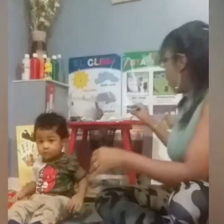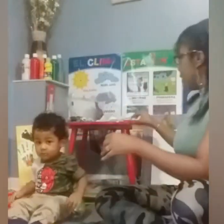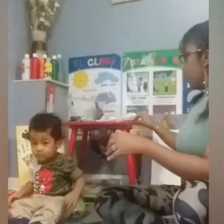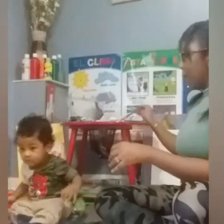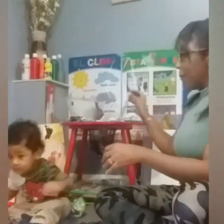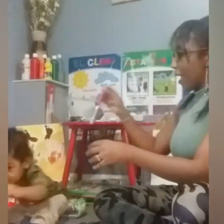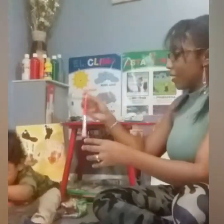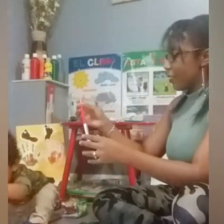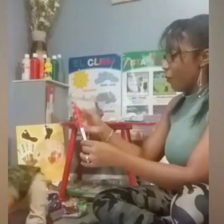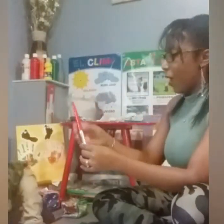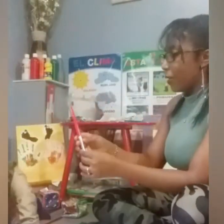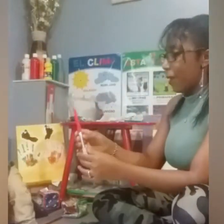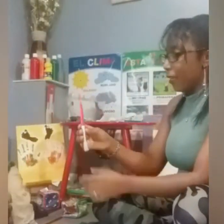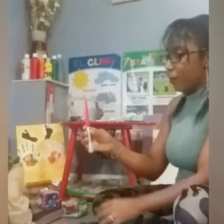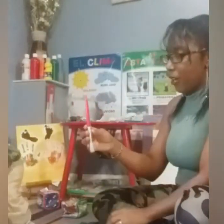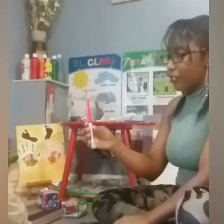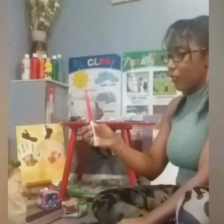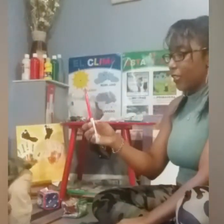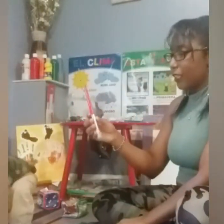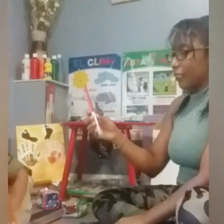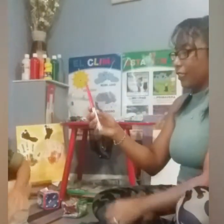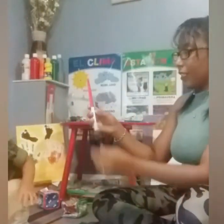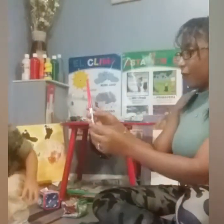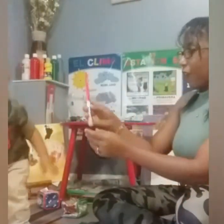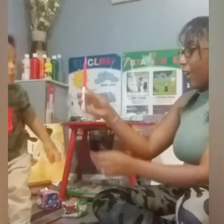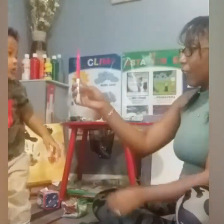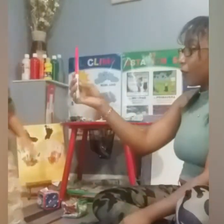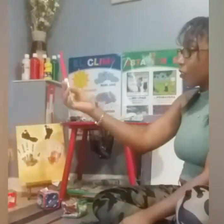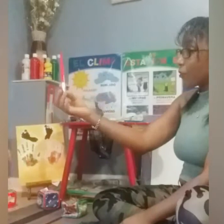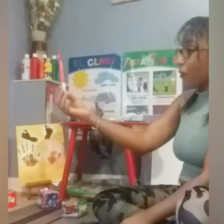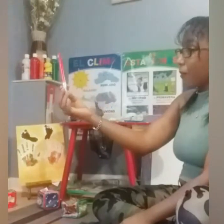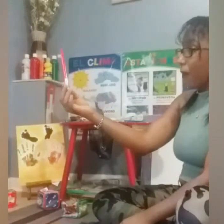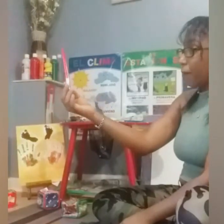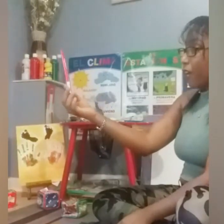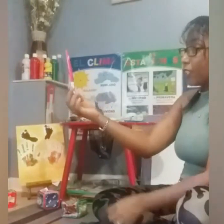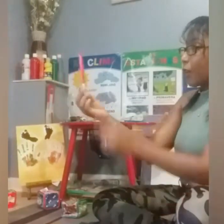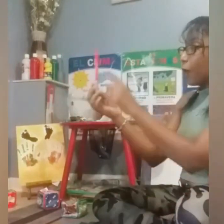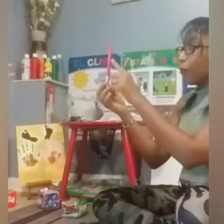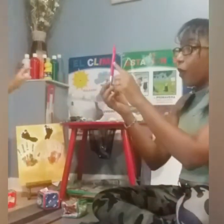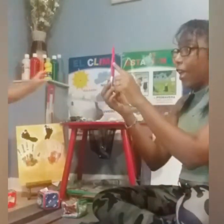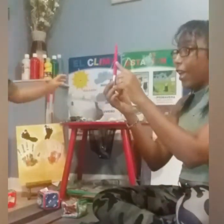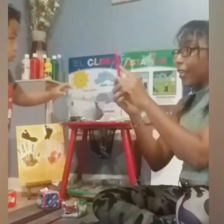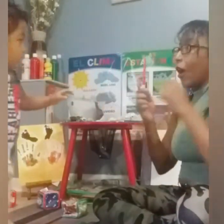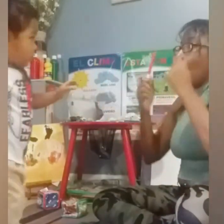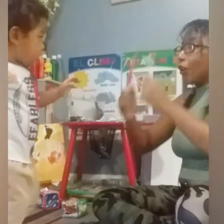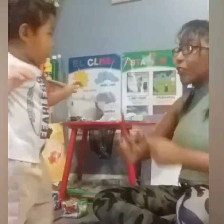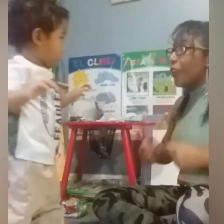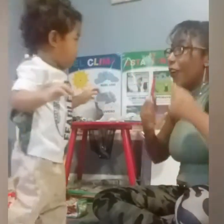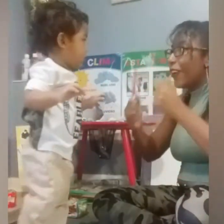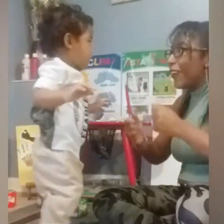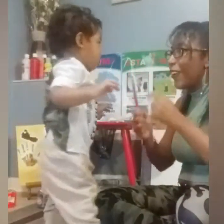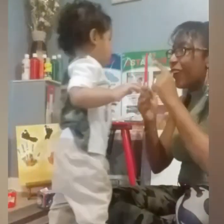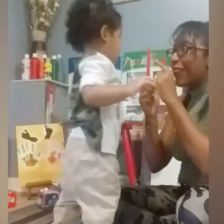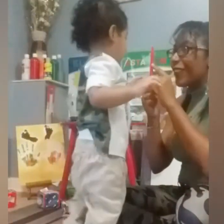Look, Mommy has the red paintbrush, Tony. Look, red. You want to use the red paintbrush? Red. Rojo.